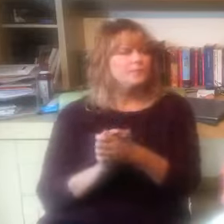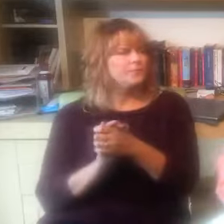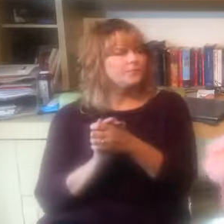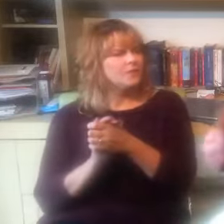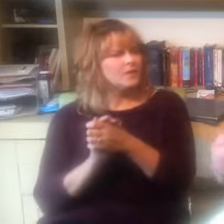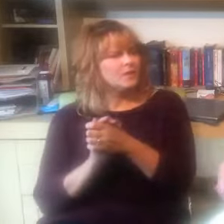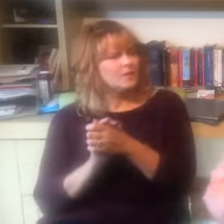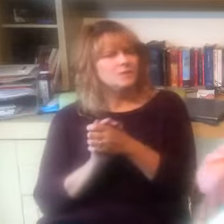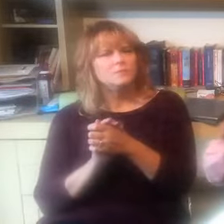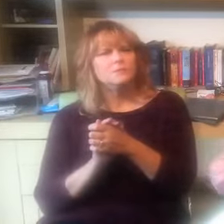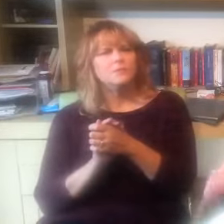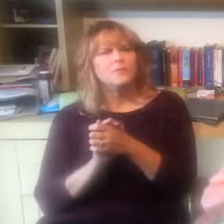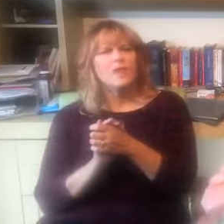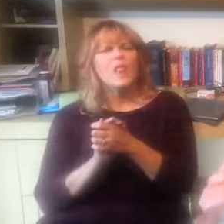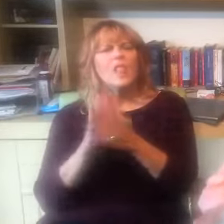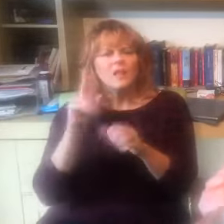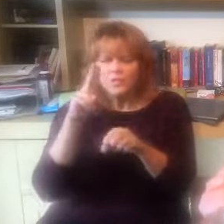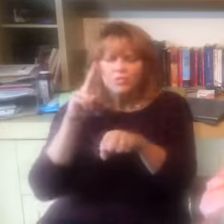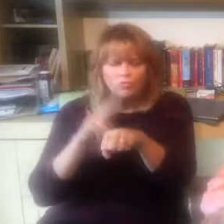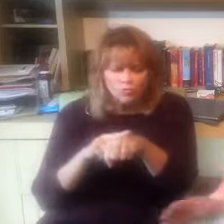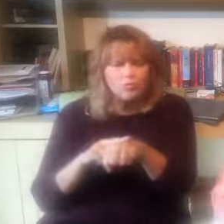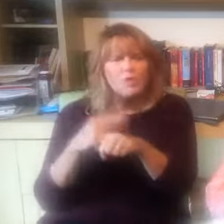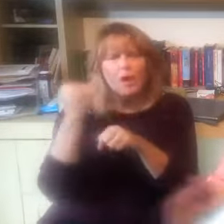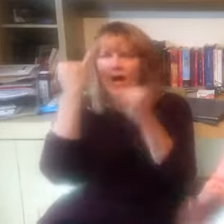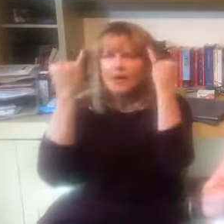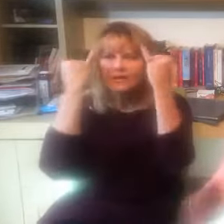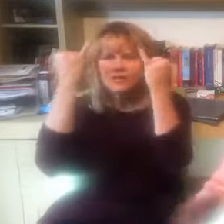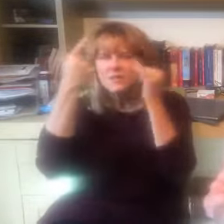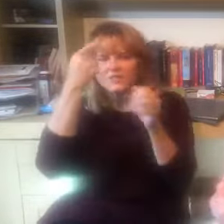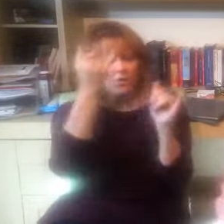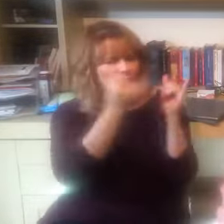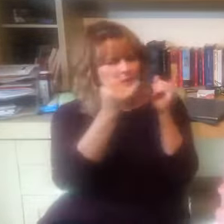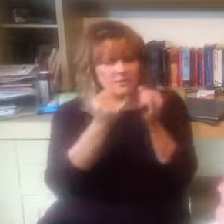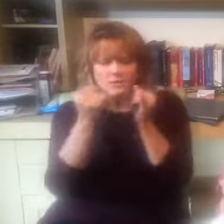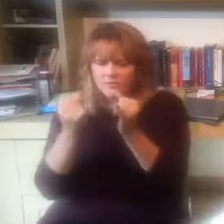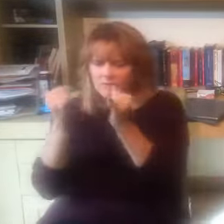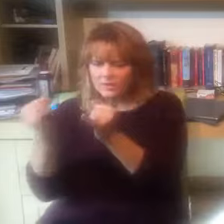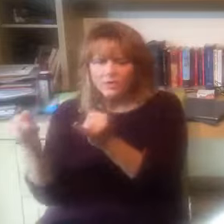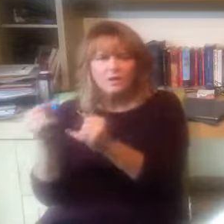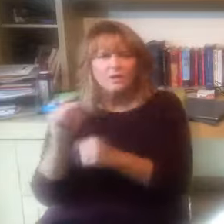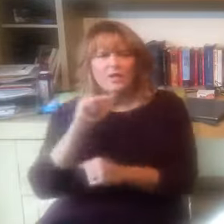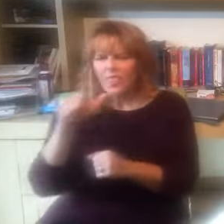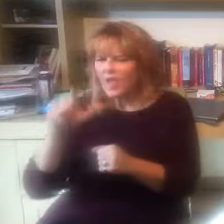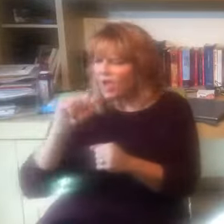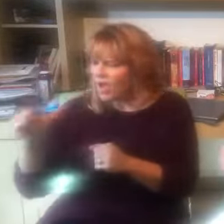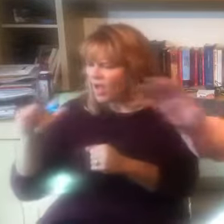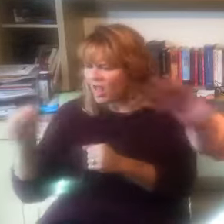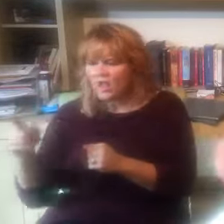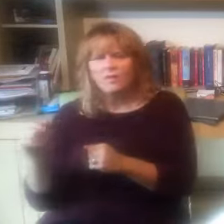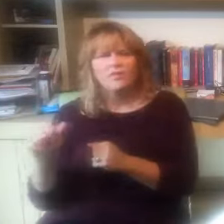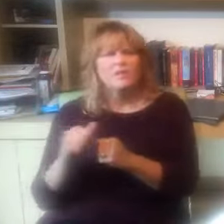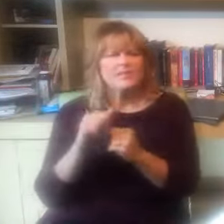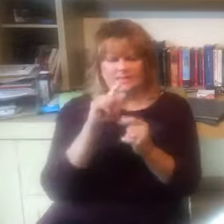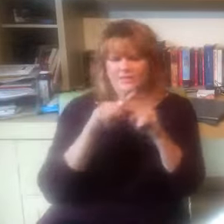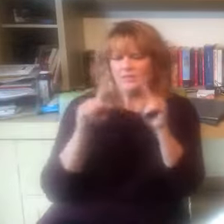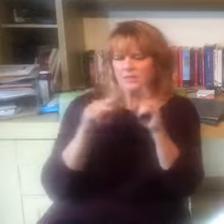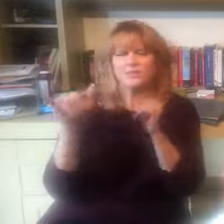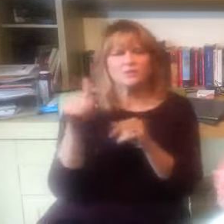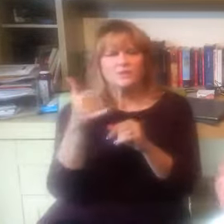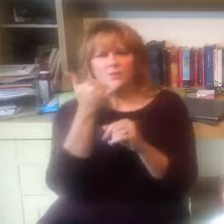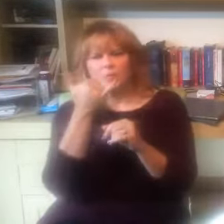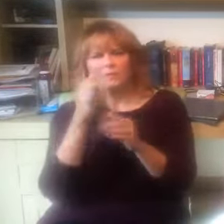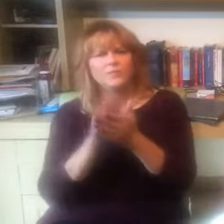is the normal standard for every individual, and that every other expression is abnormal.